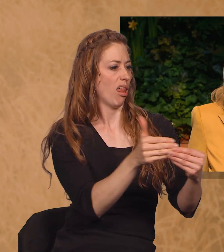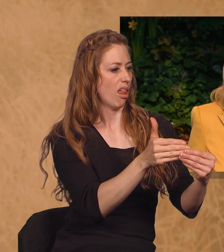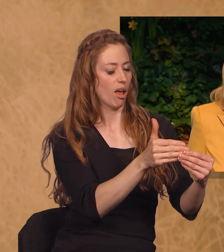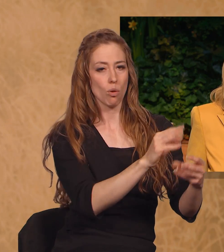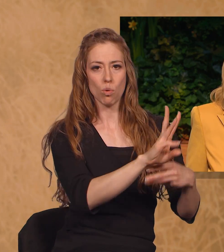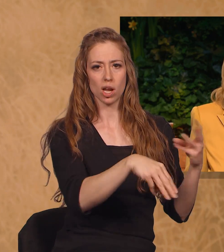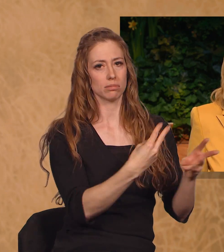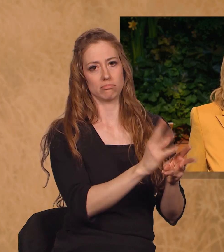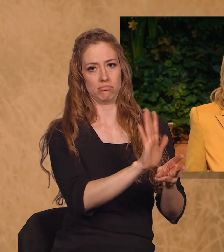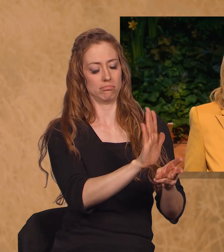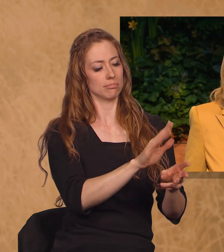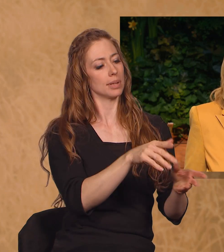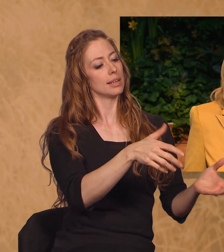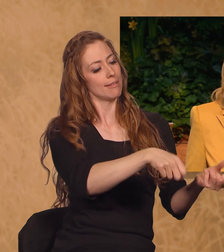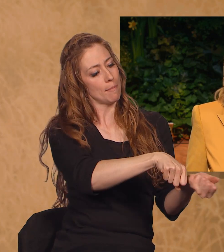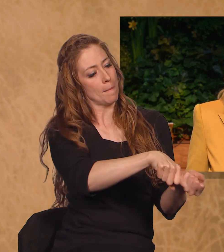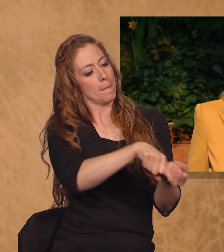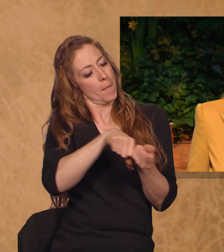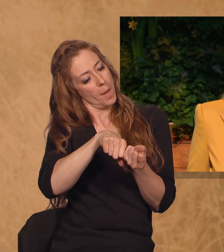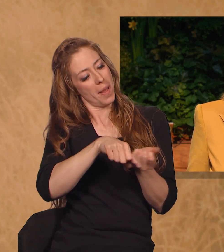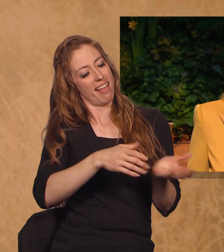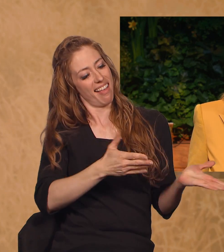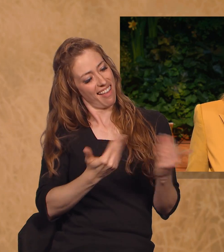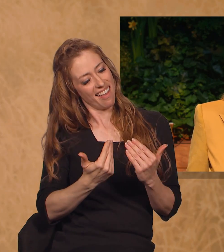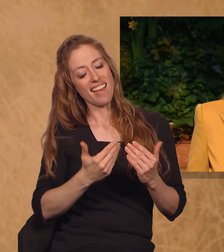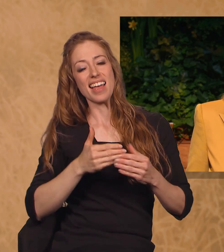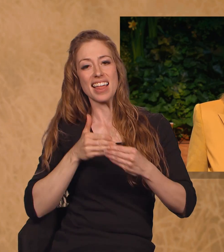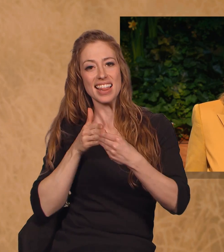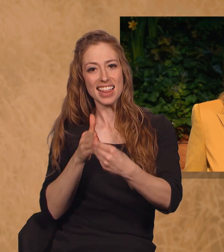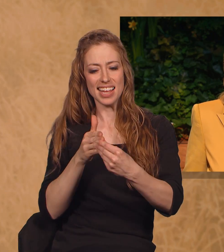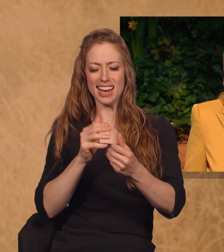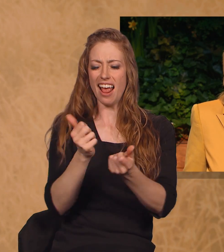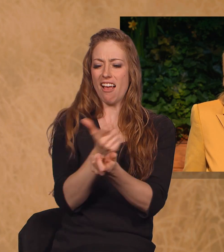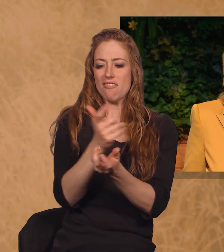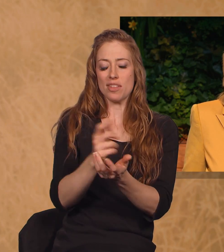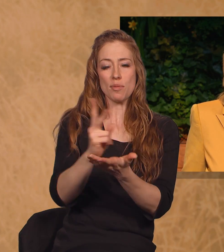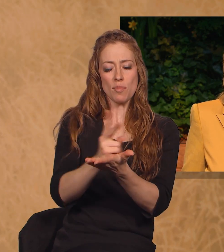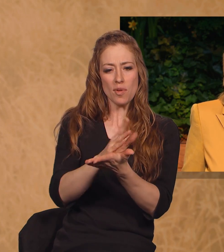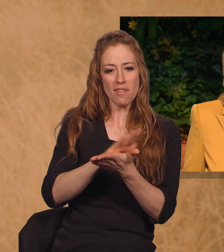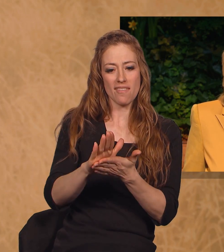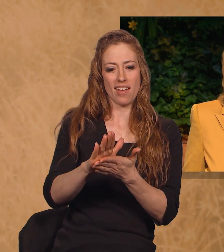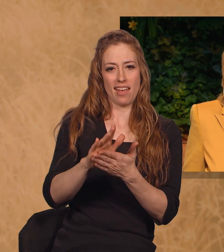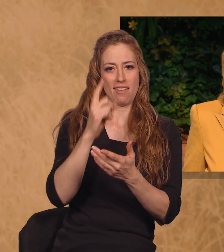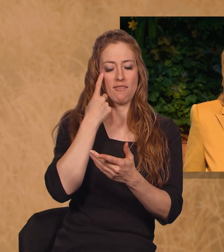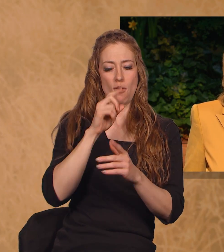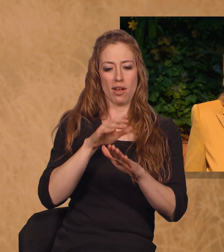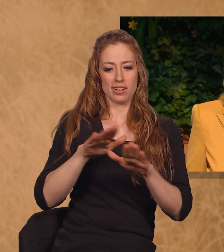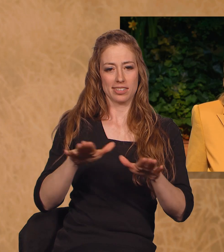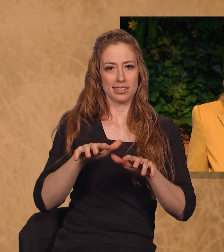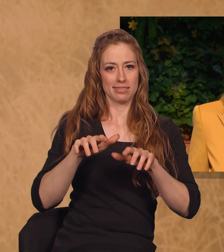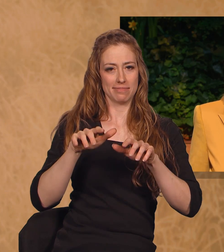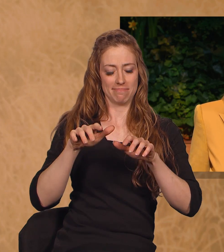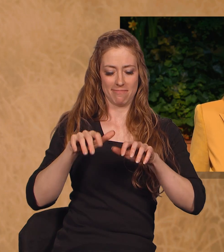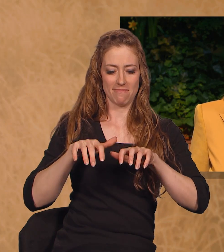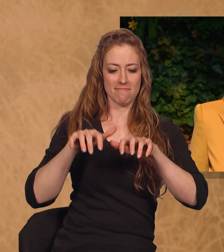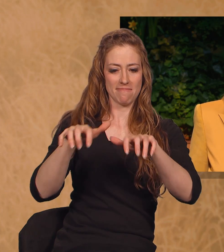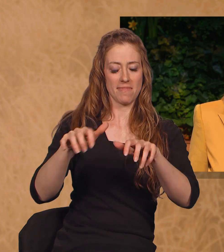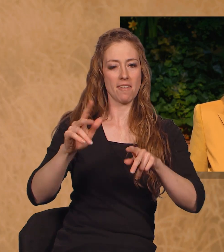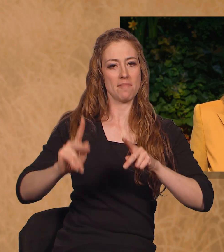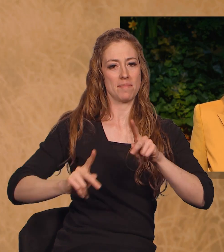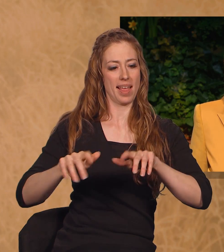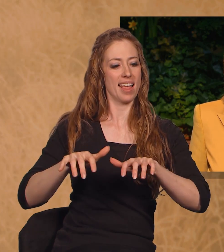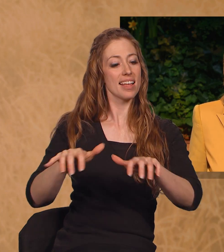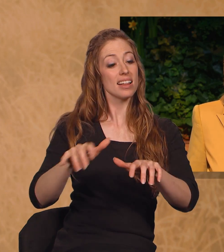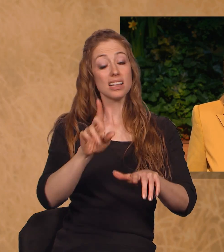of the world in everything that is purifying to the children of men. These words ring true today.